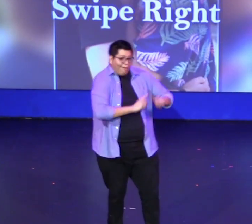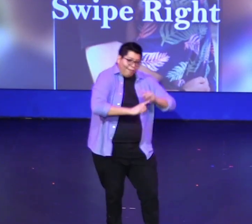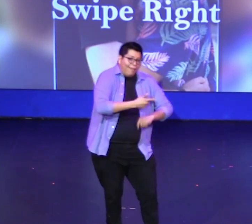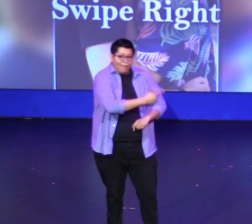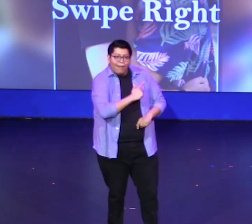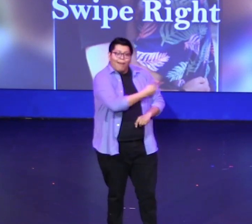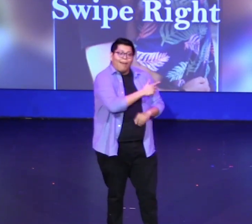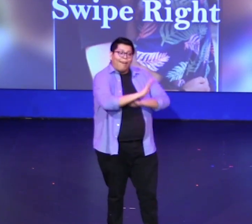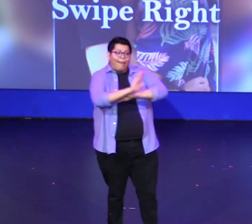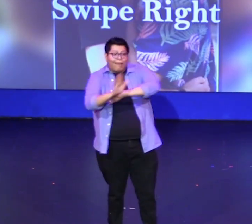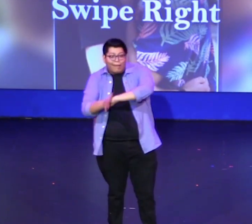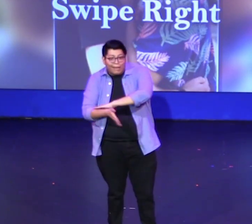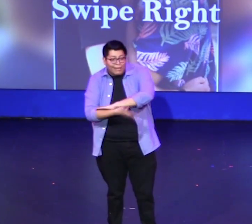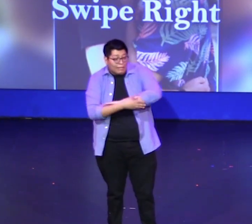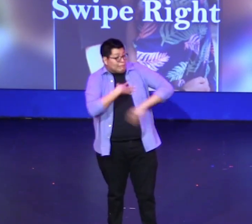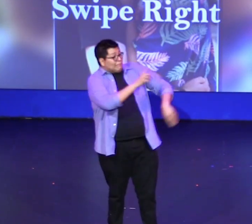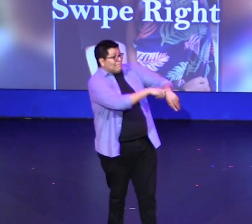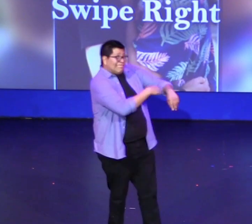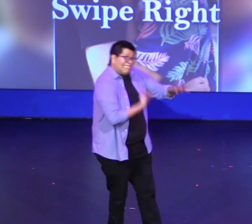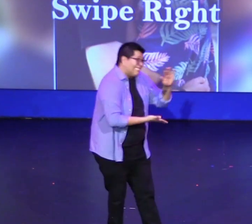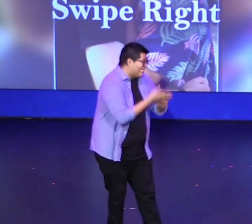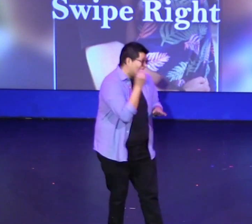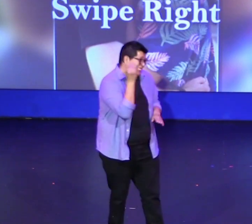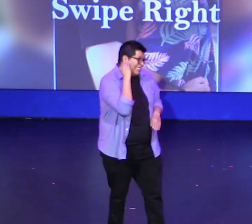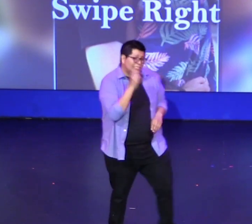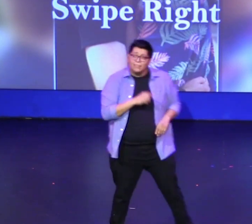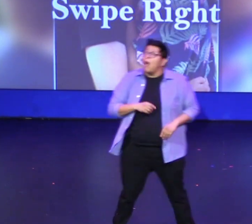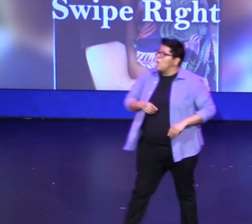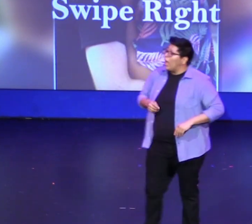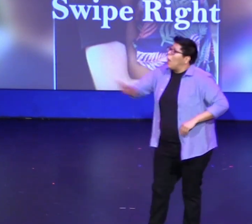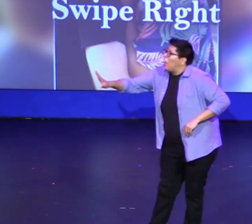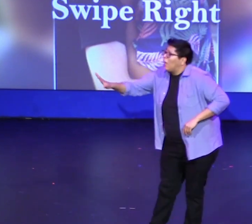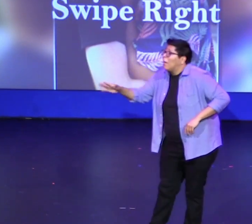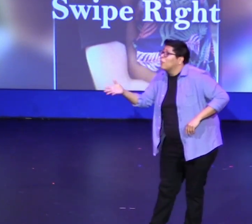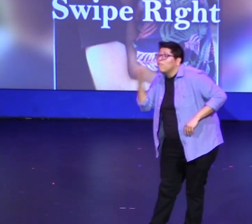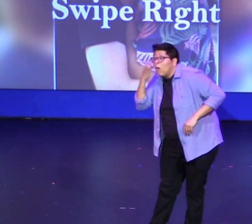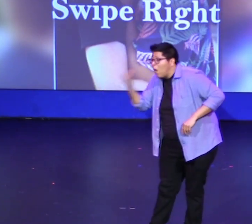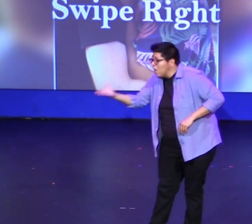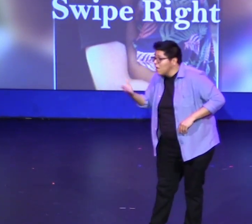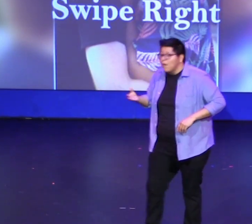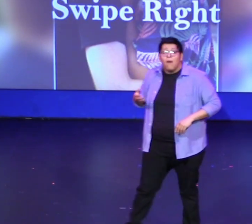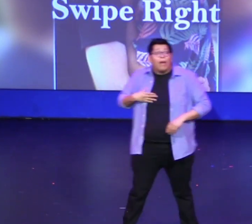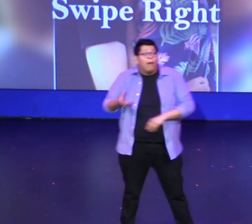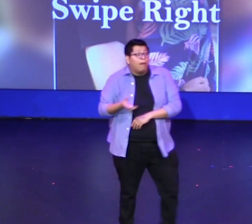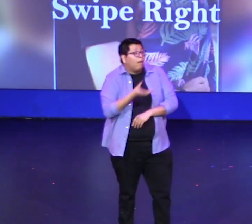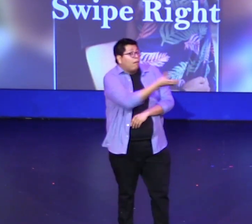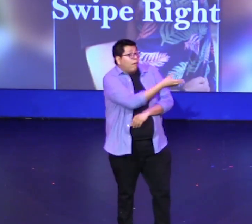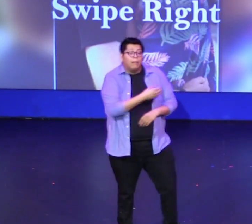we're using some sign, going back and forth. And the date commences, and I say, "Hey, well, I gotta go." And Jesse grabs my